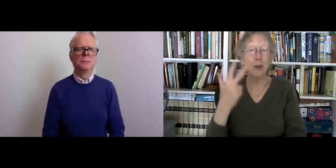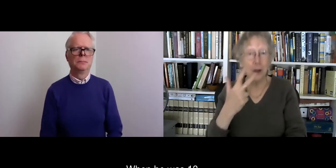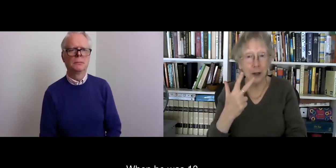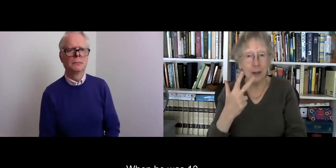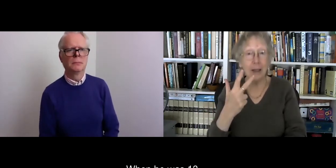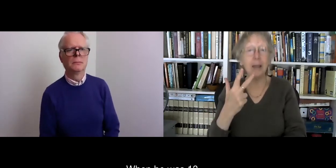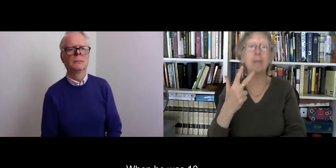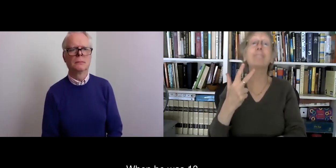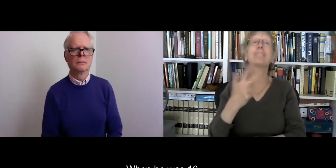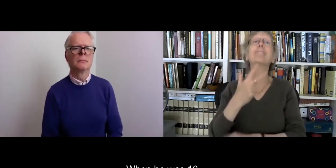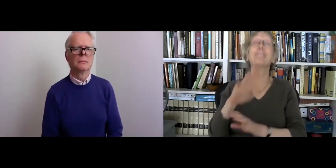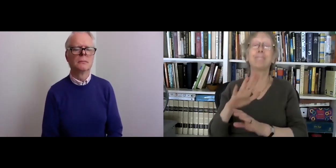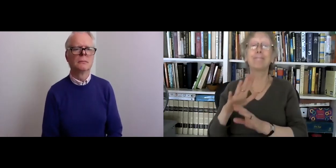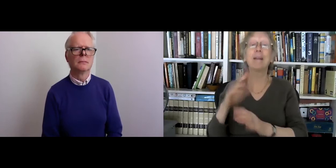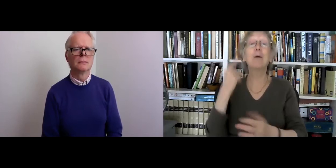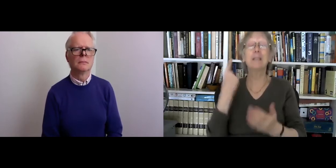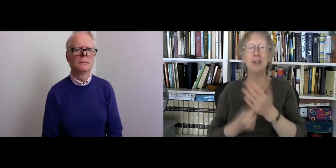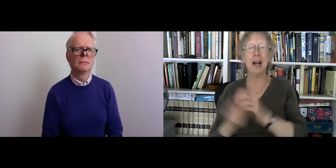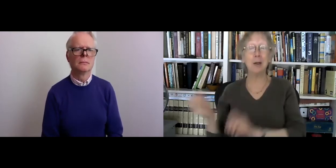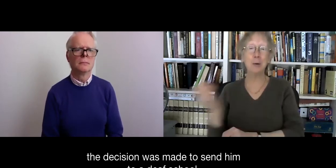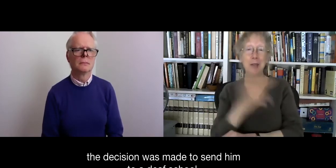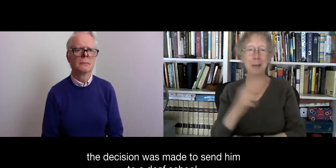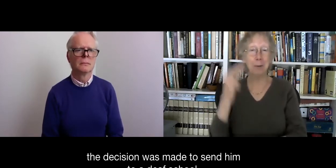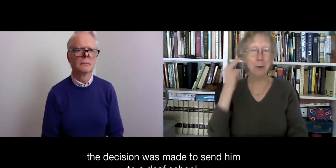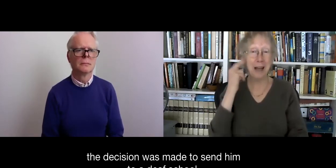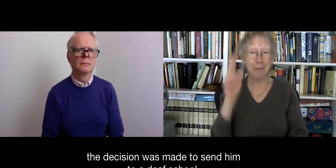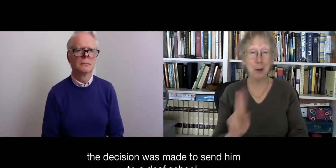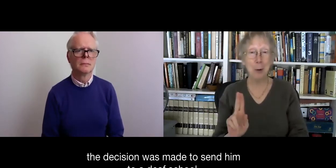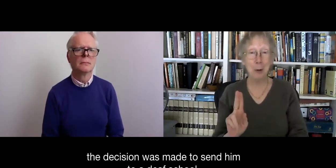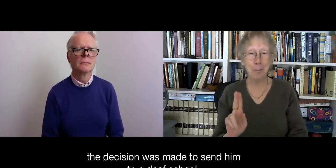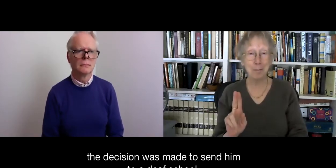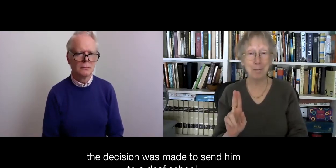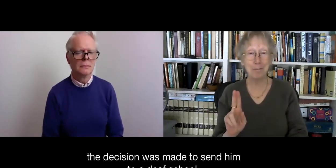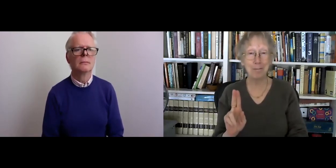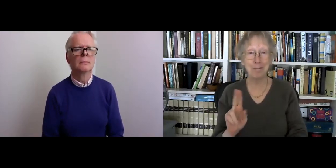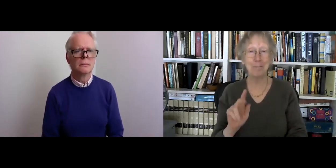When he was 13, the decision was made to send him to a deaf school.